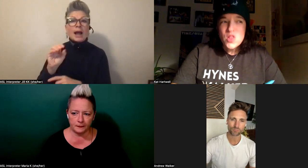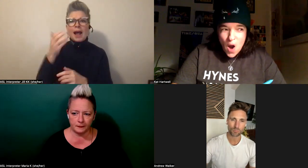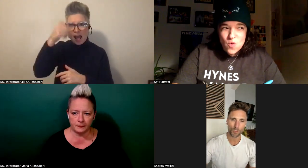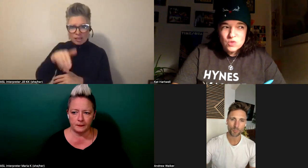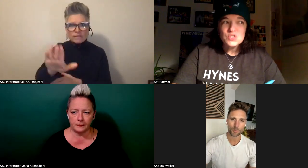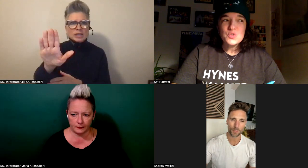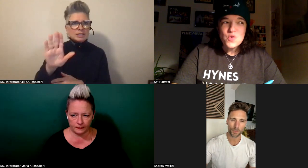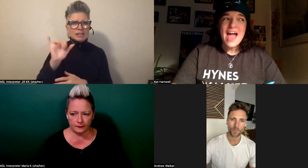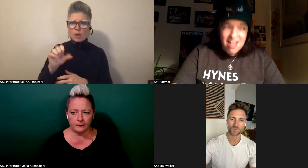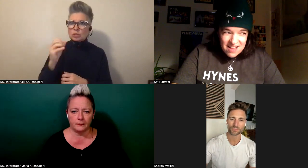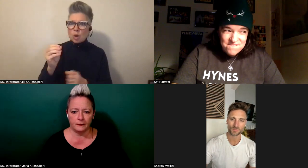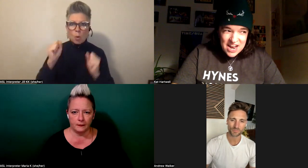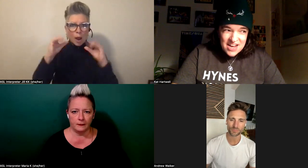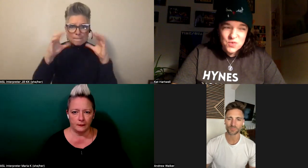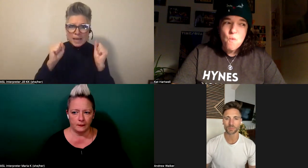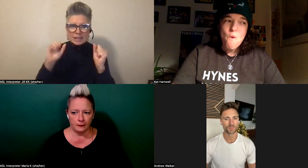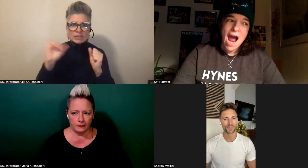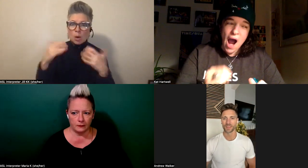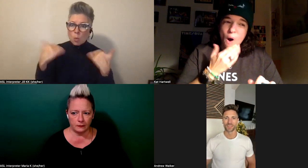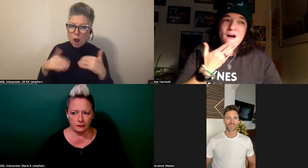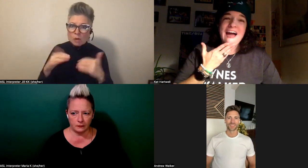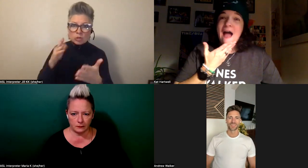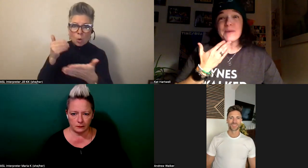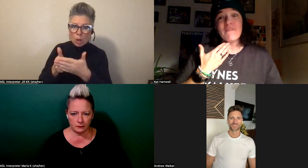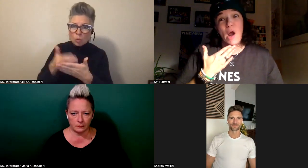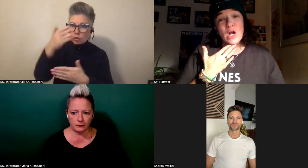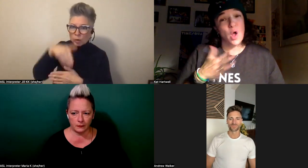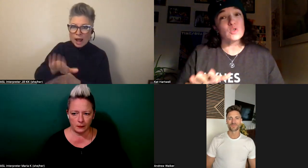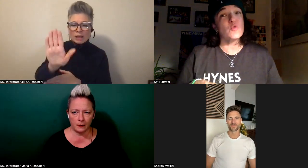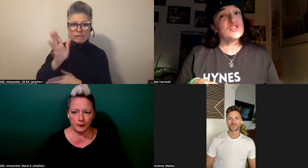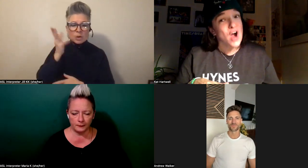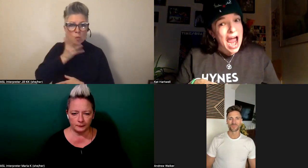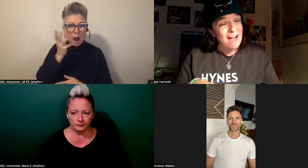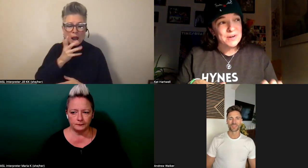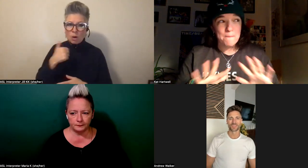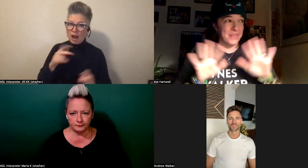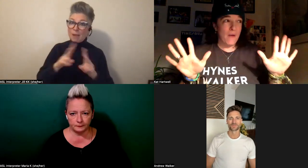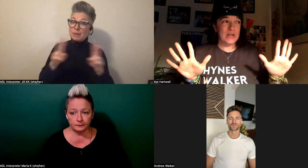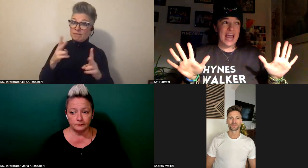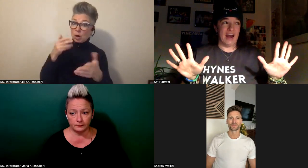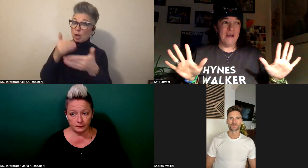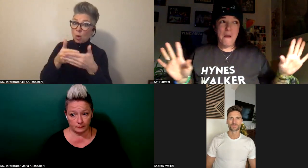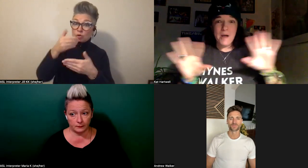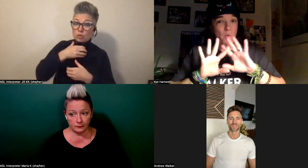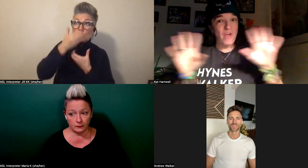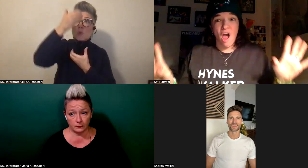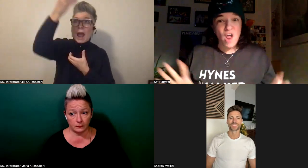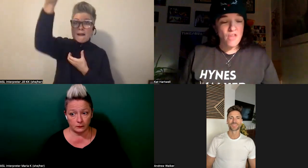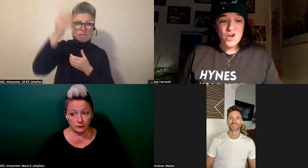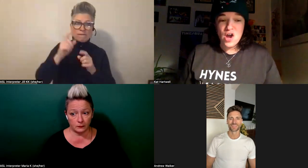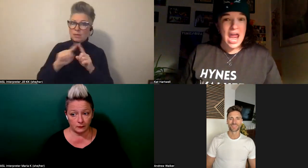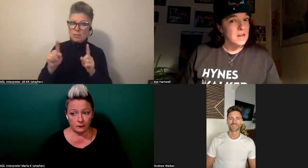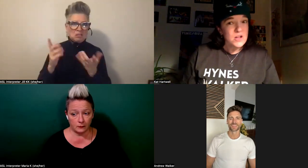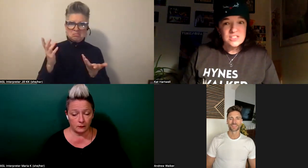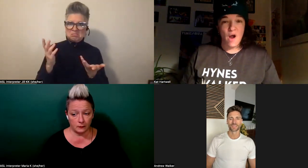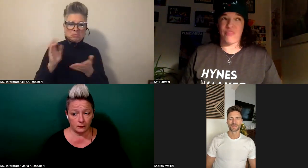so close to an elephant. Wow. I've been very close to a giraffe, but that was it. But with all the